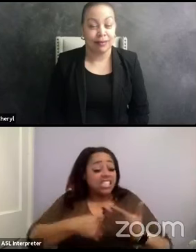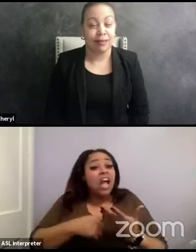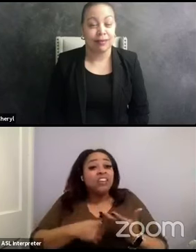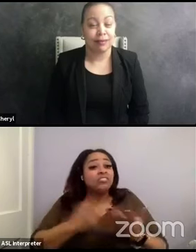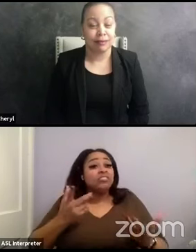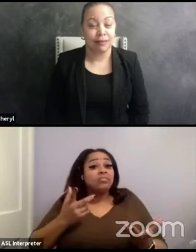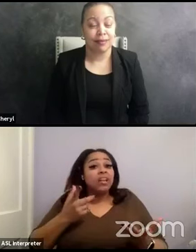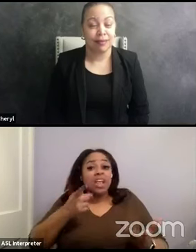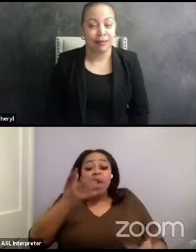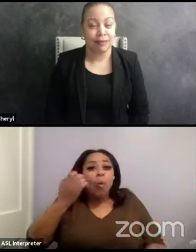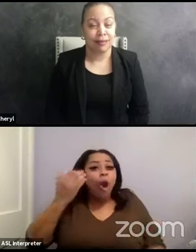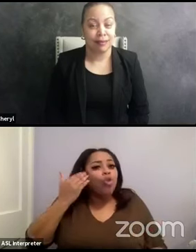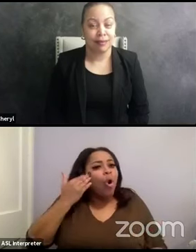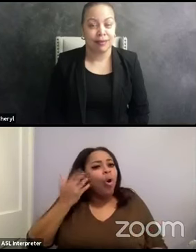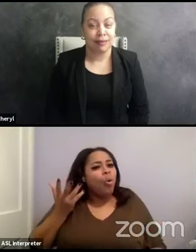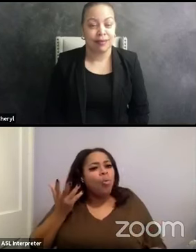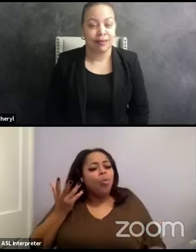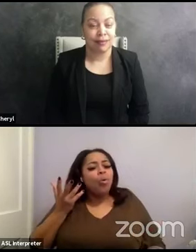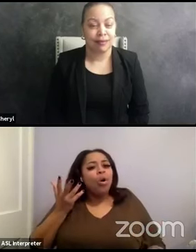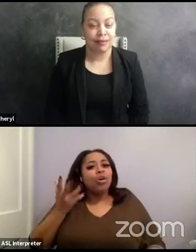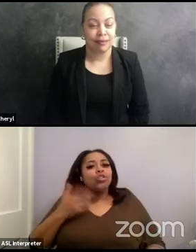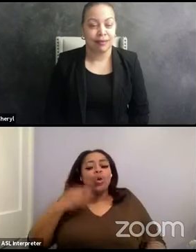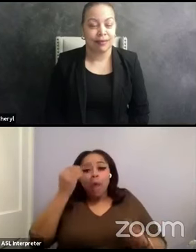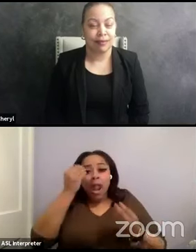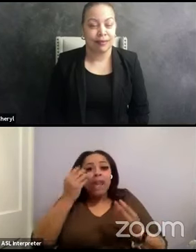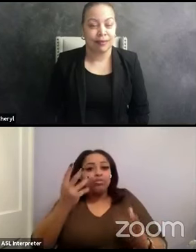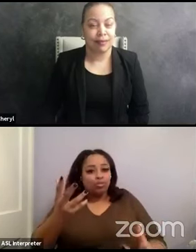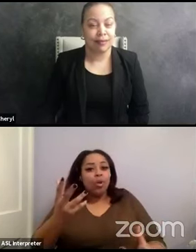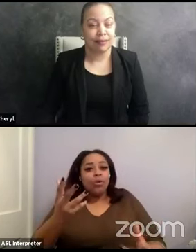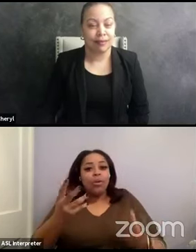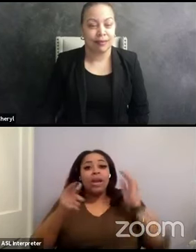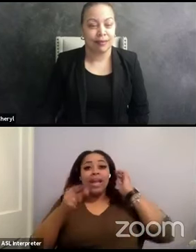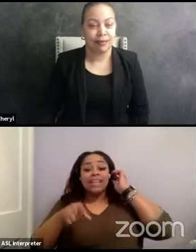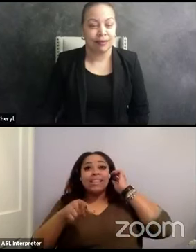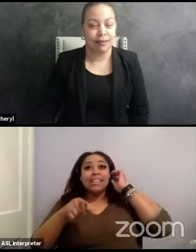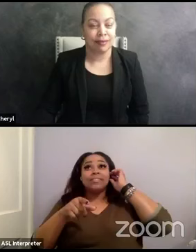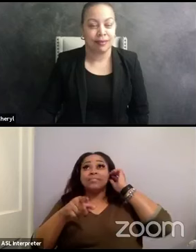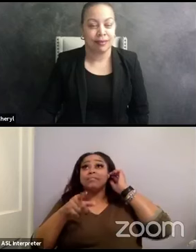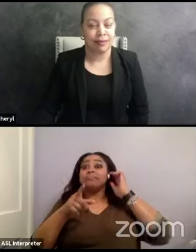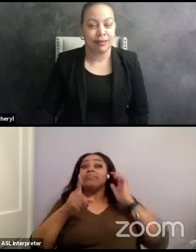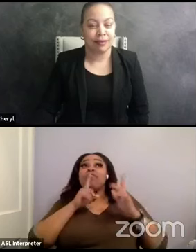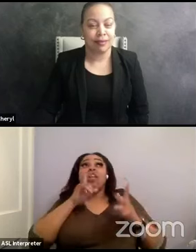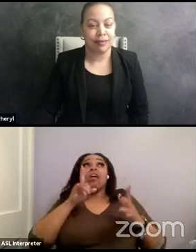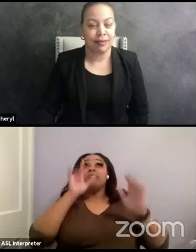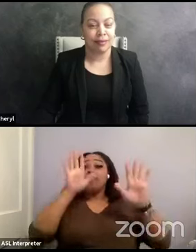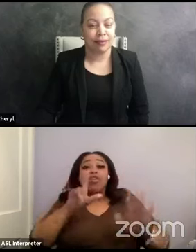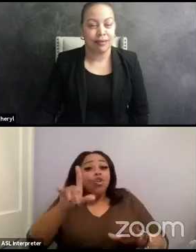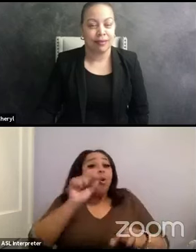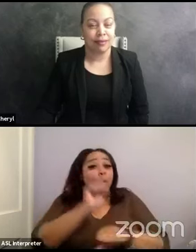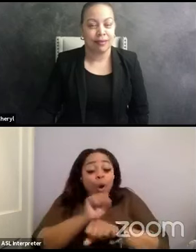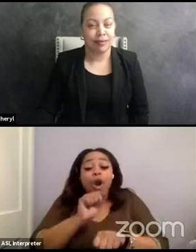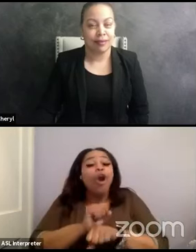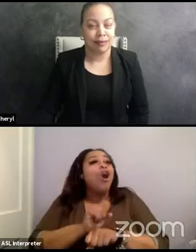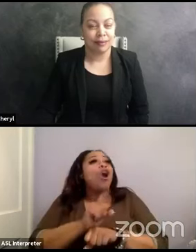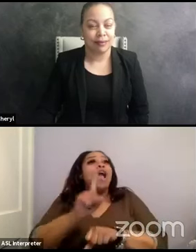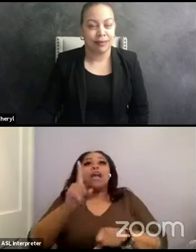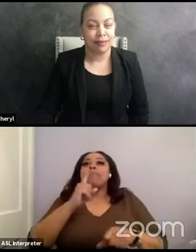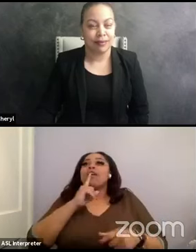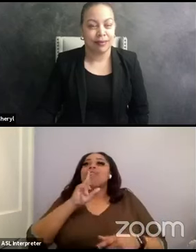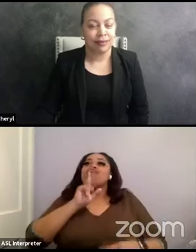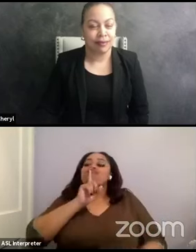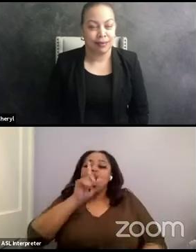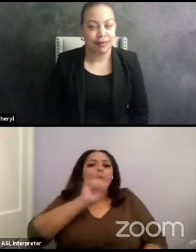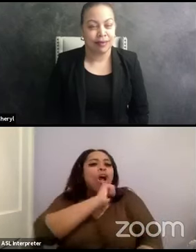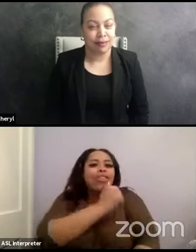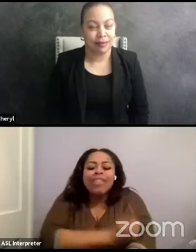because they want to know too. So I just want to let you know that this is a testament to your work about it sounding like you and being authentic, not only